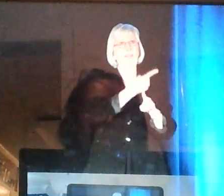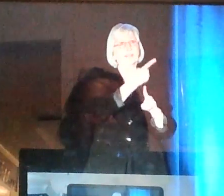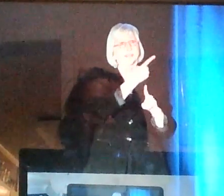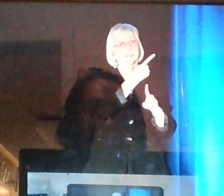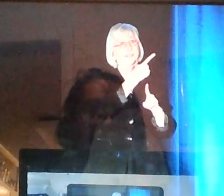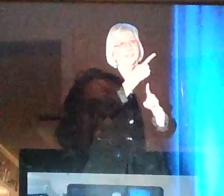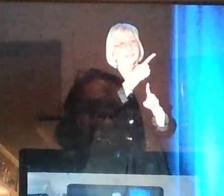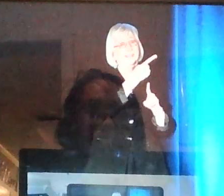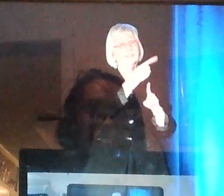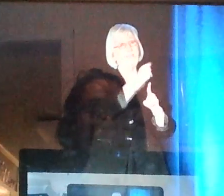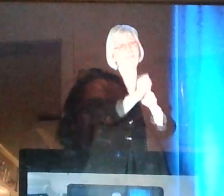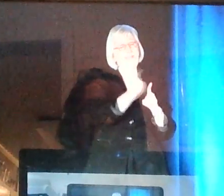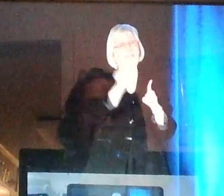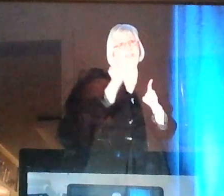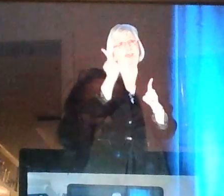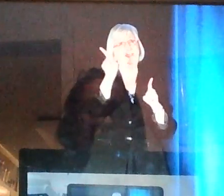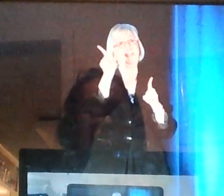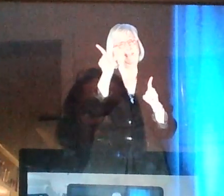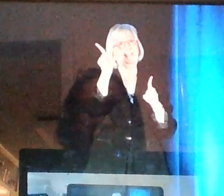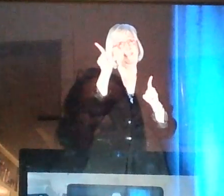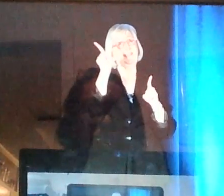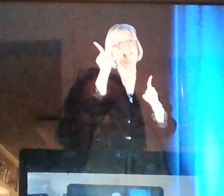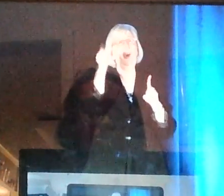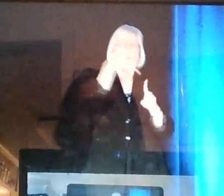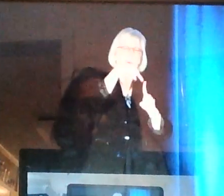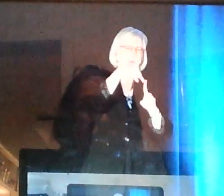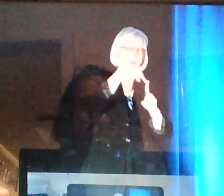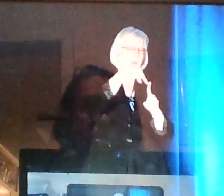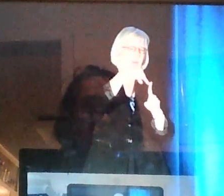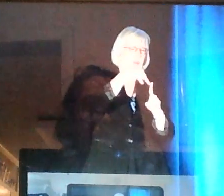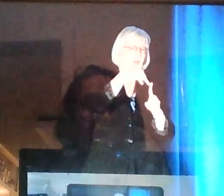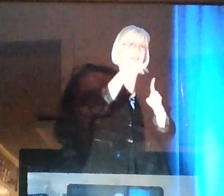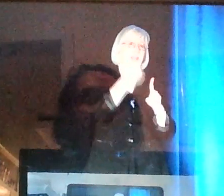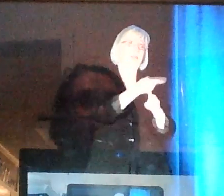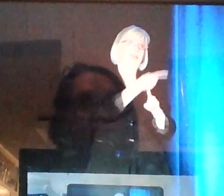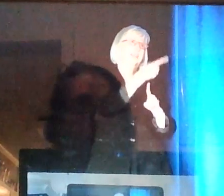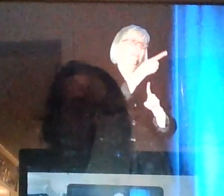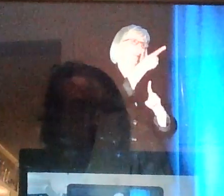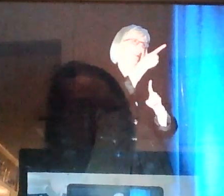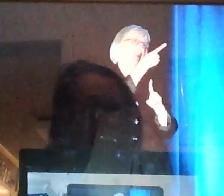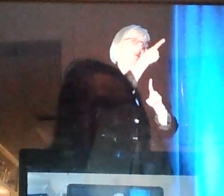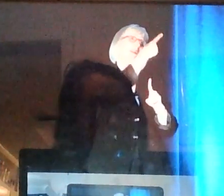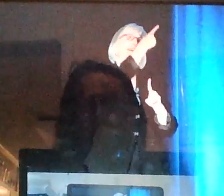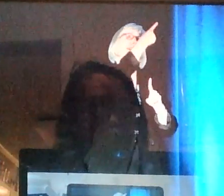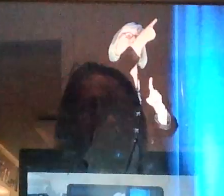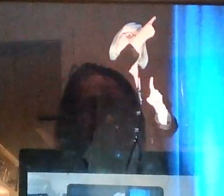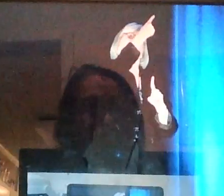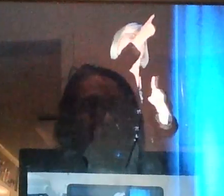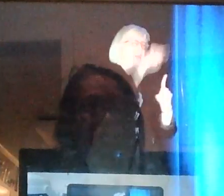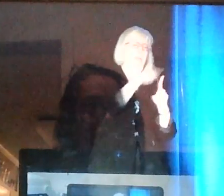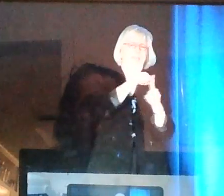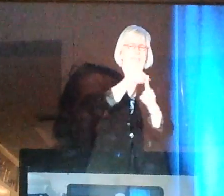is usually going off to this point, going off to this point, then going to the main point, and then going off